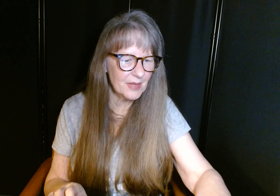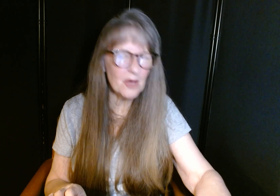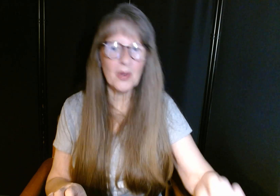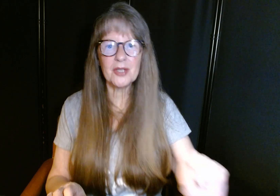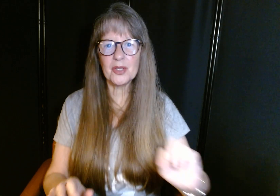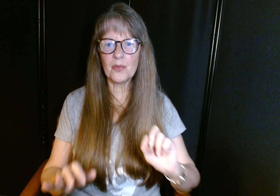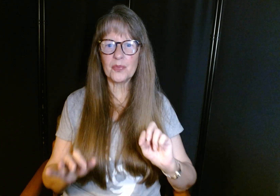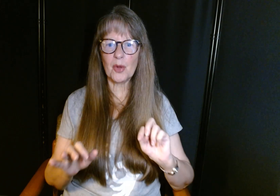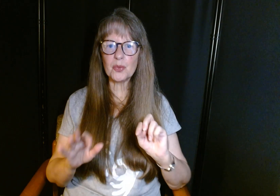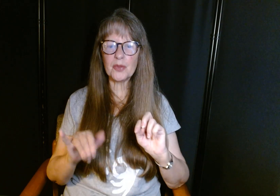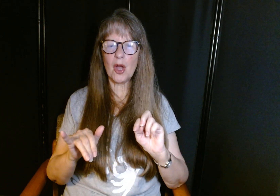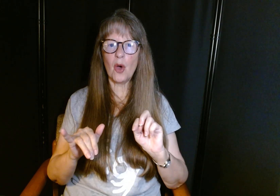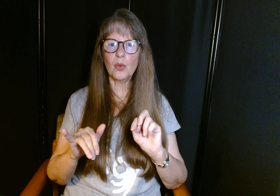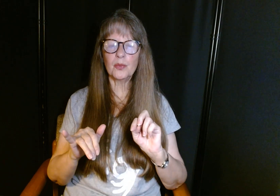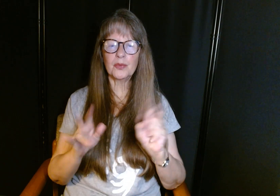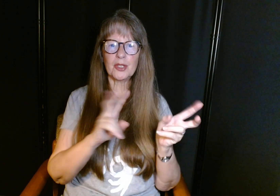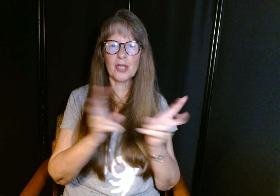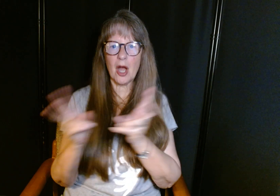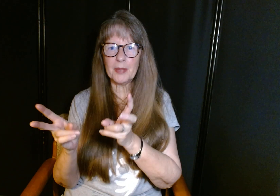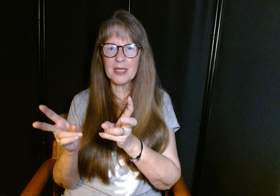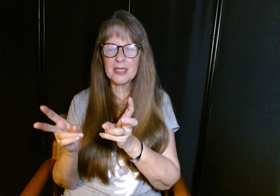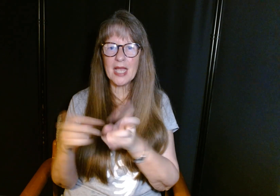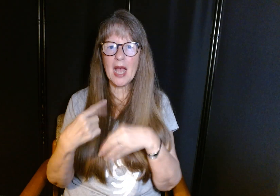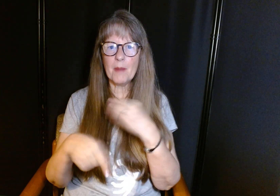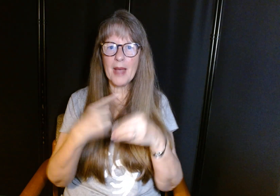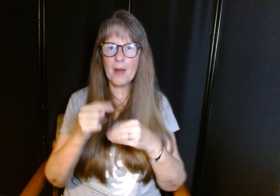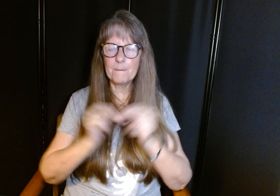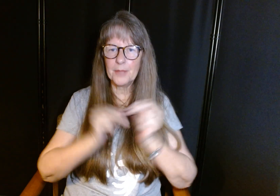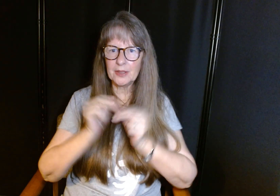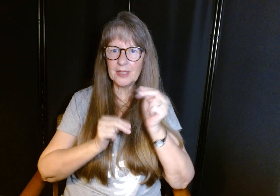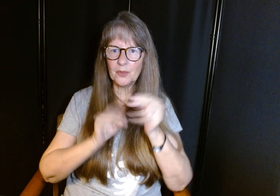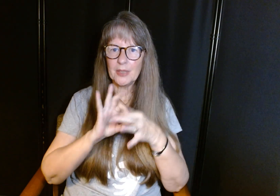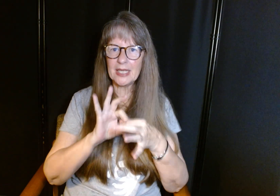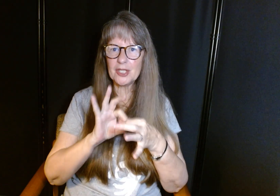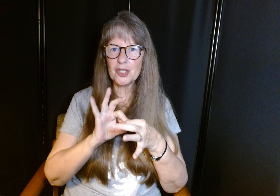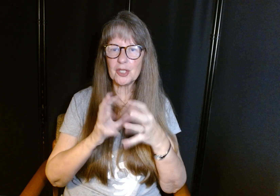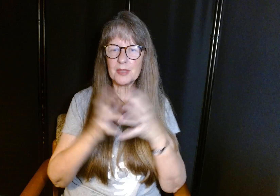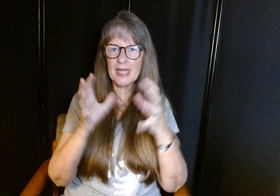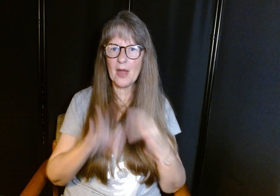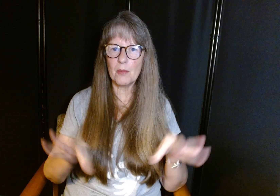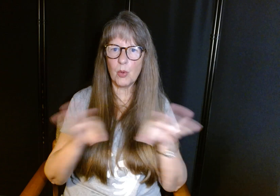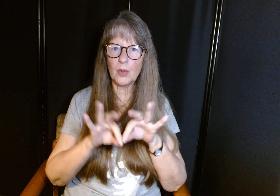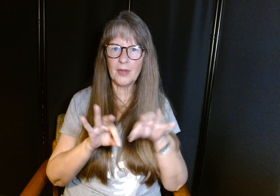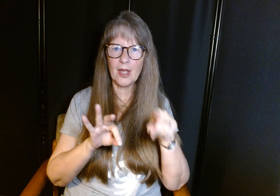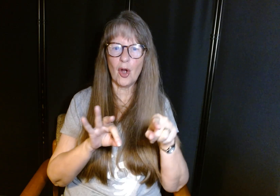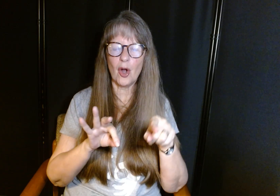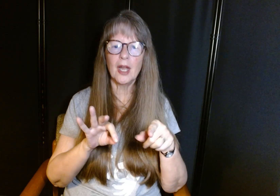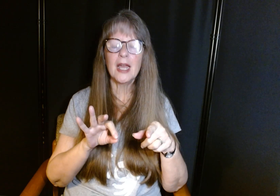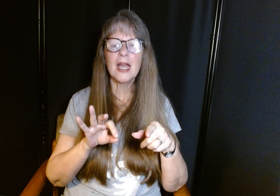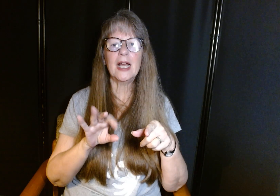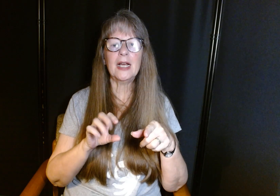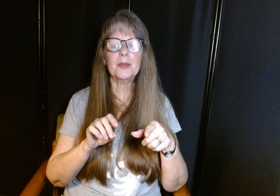anyway, so those were the topics about building relationships and how important they are. So